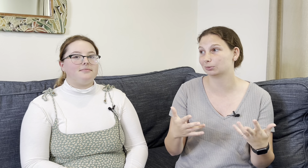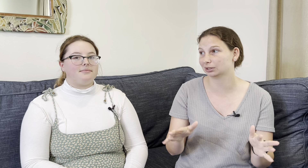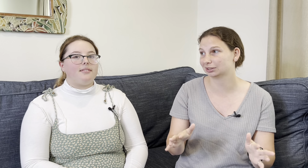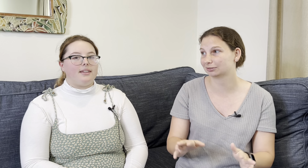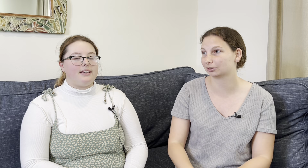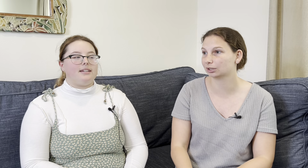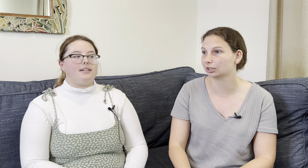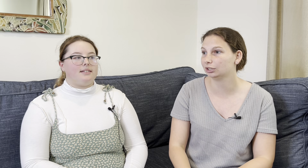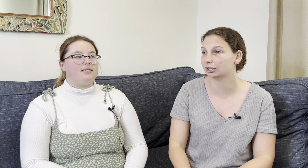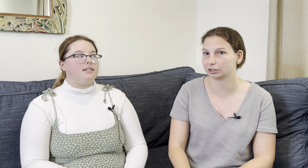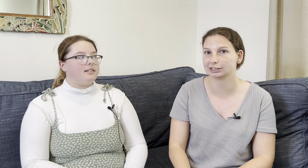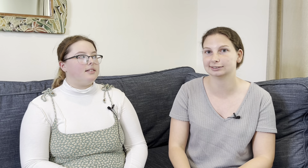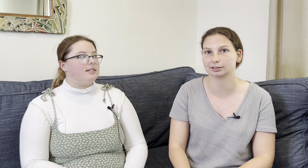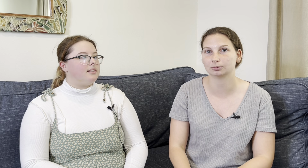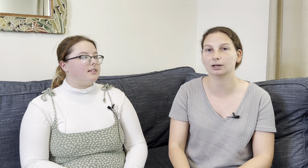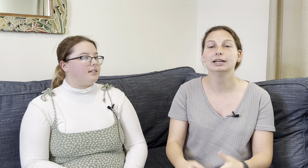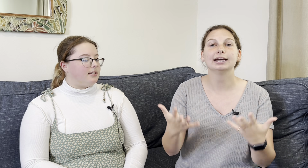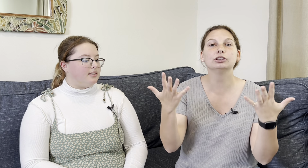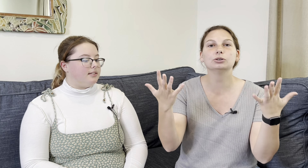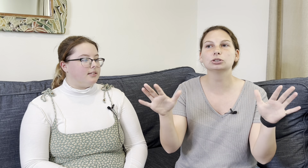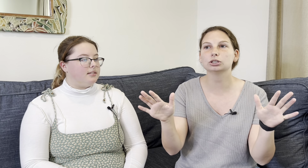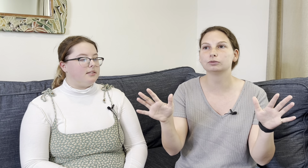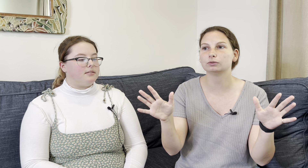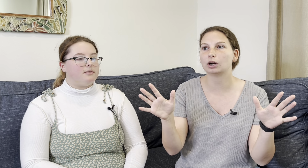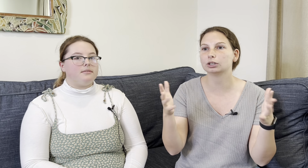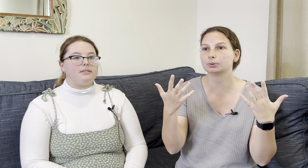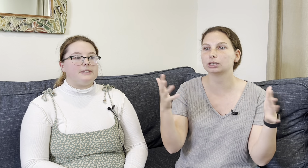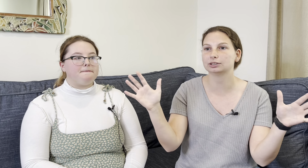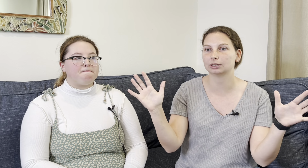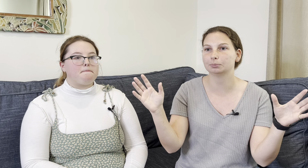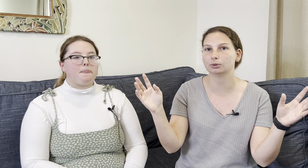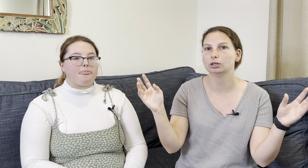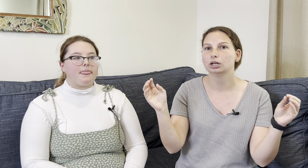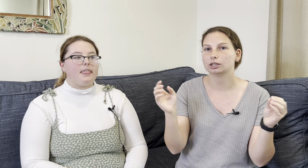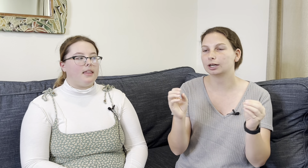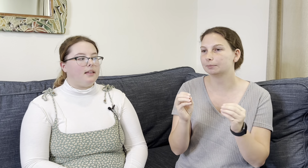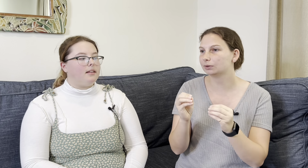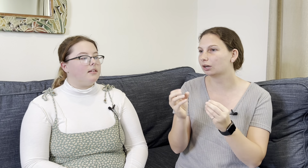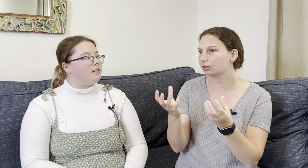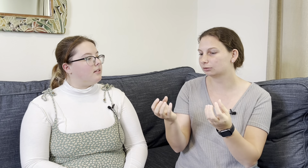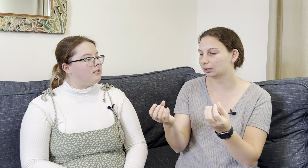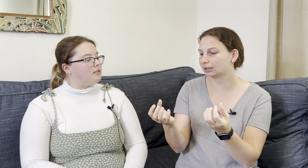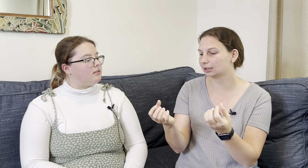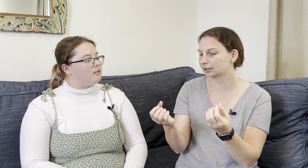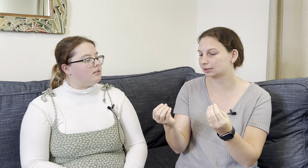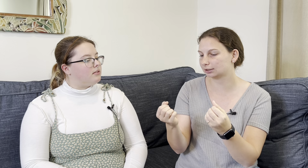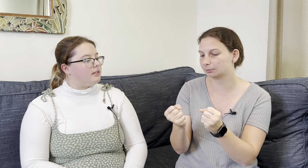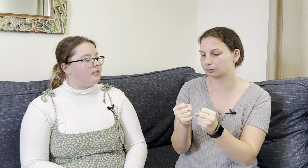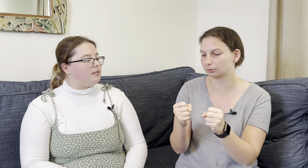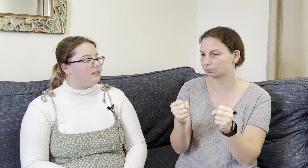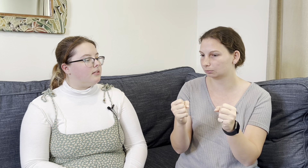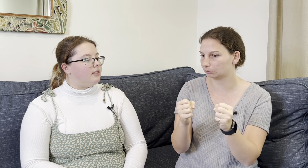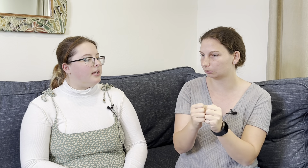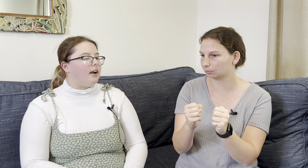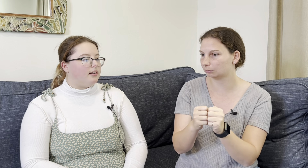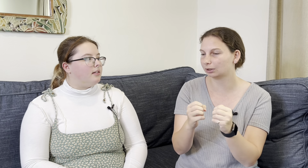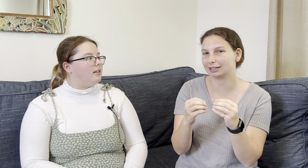ones for younger kids as well. And those are pretty simple. Not all of my kids, some of them, like they